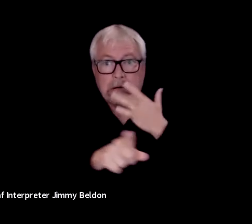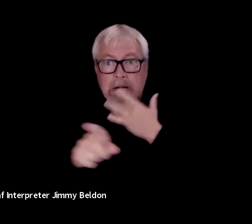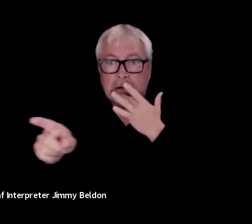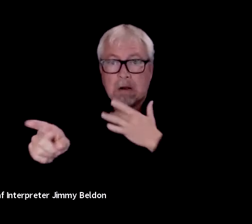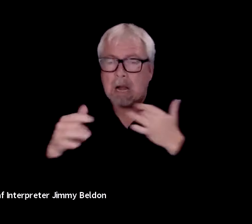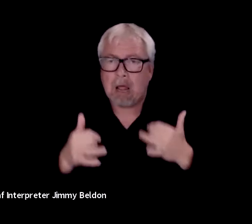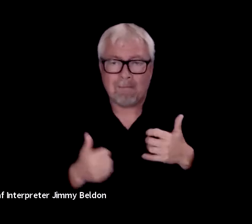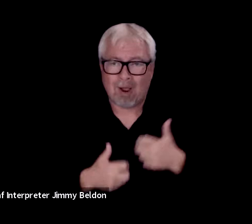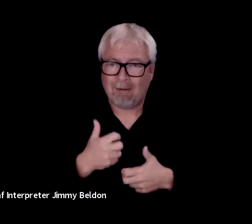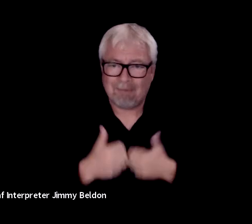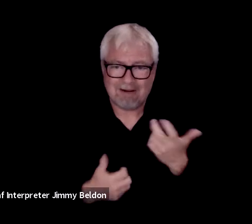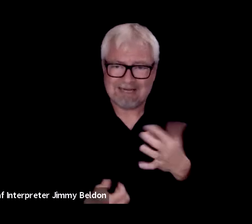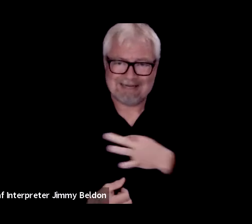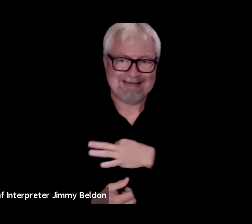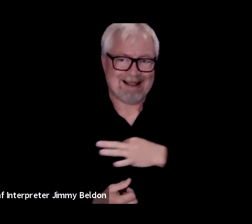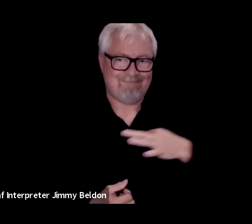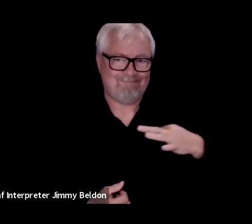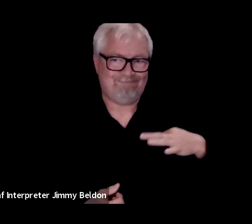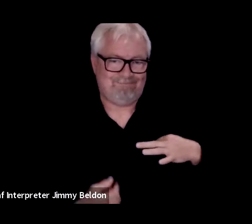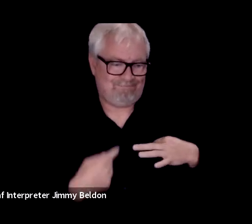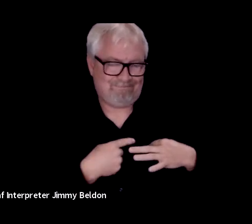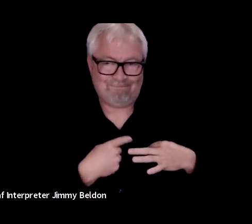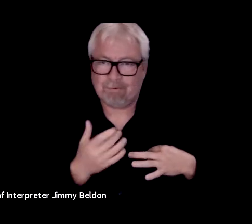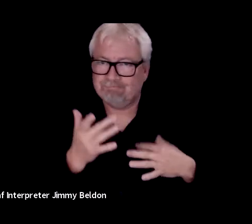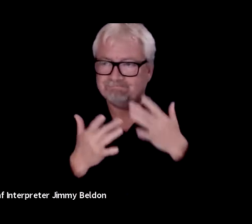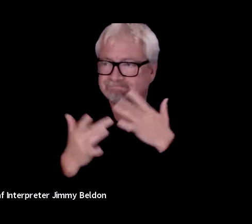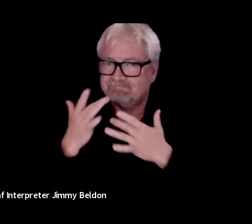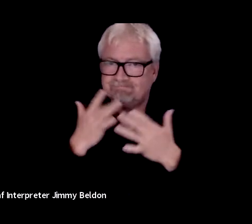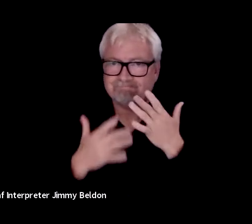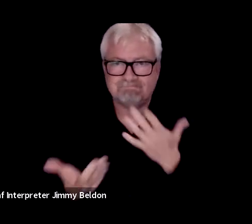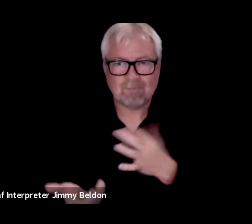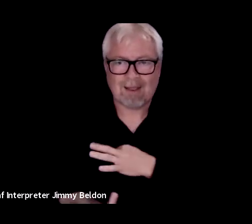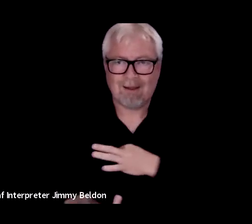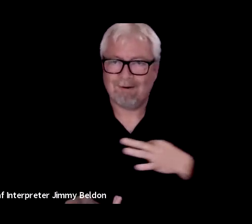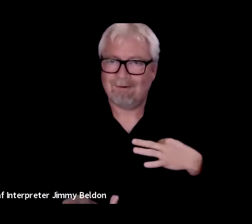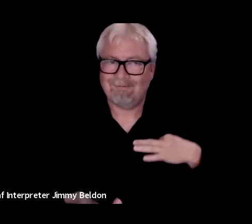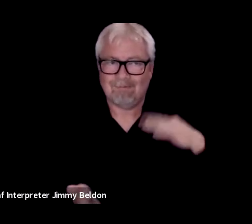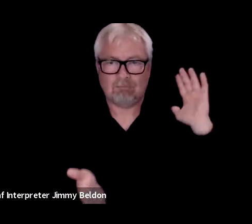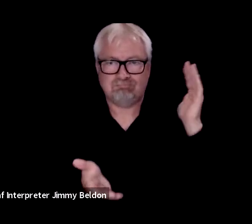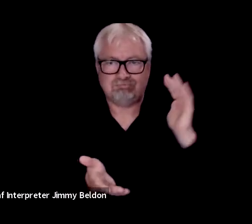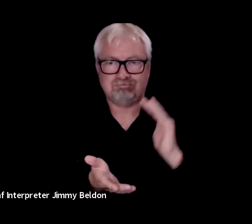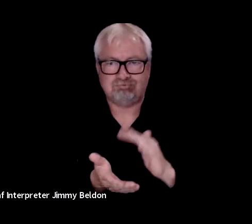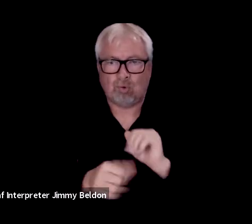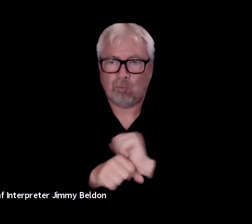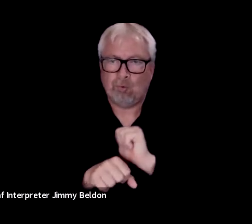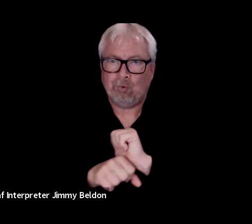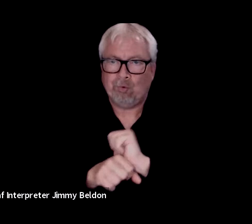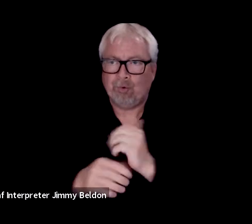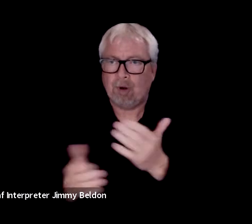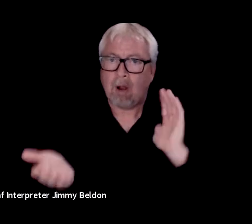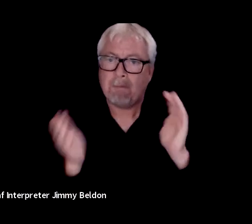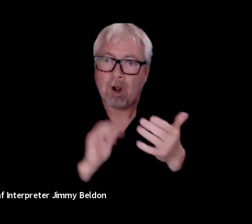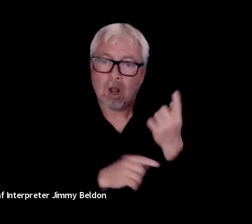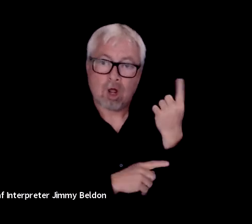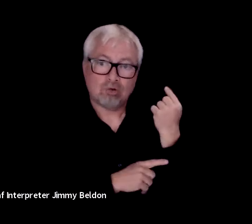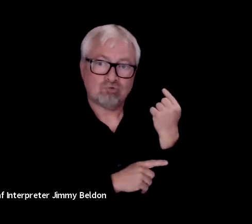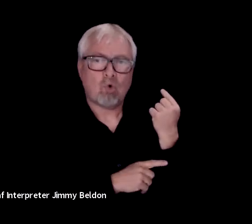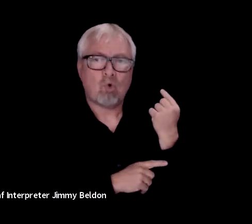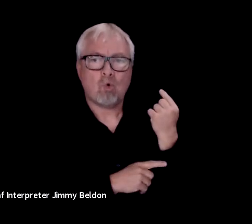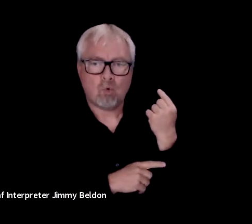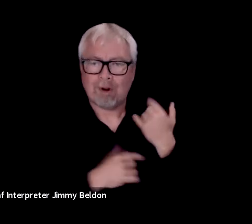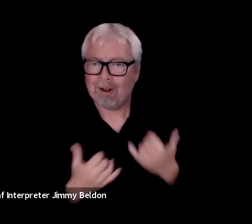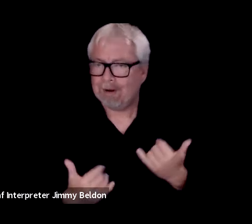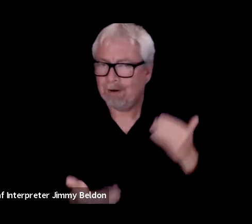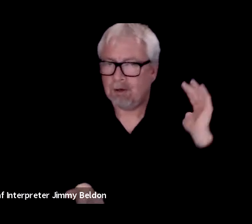job today than there were last year, even during the peak of the pandemic, due to